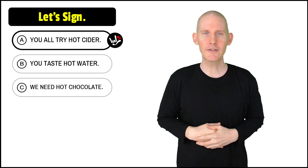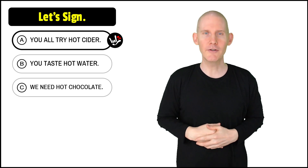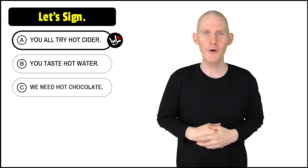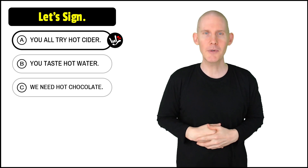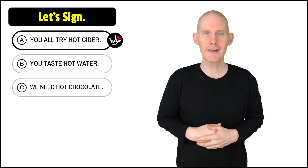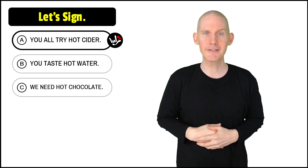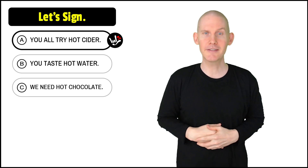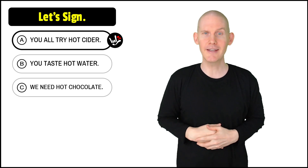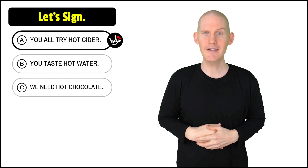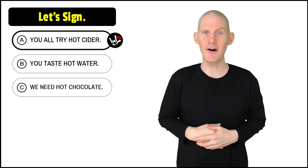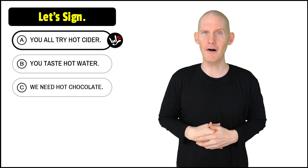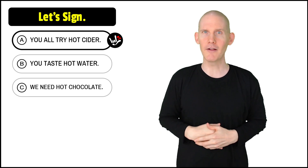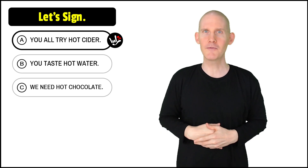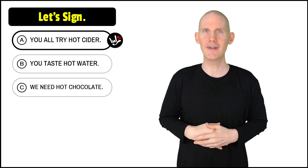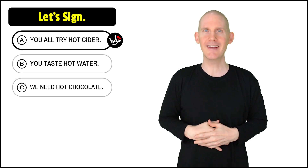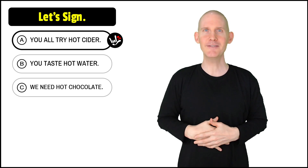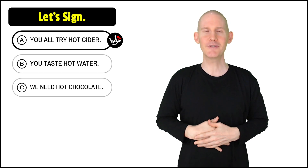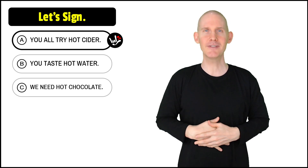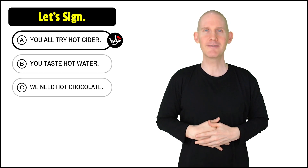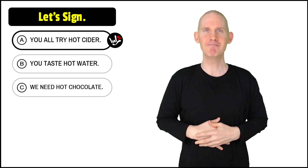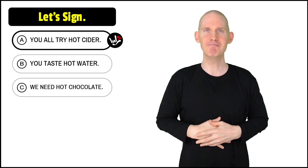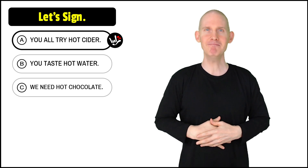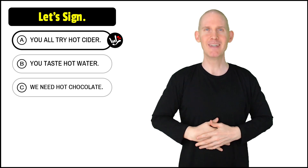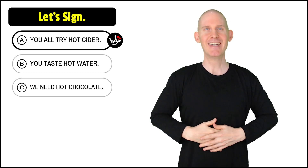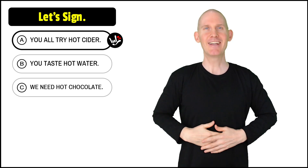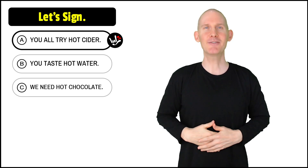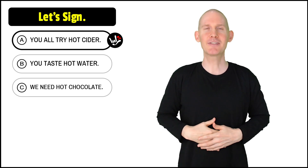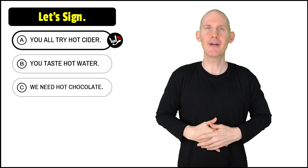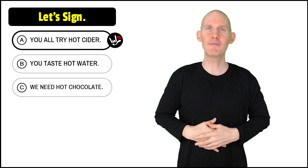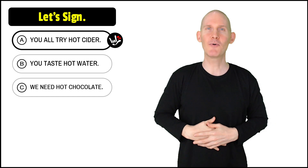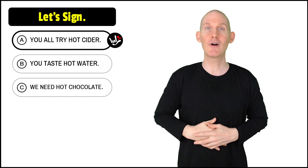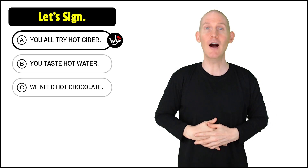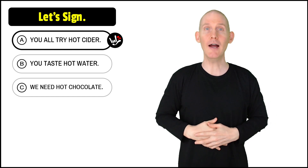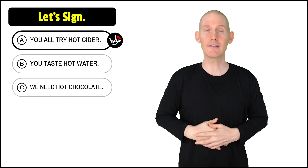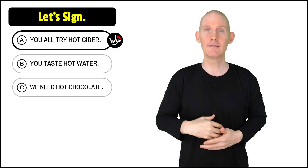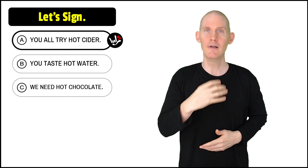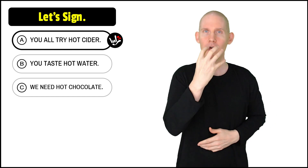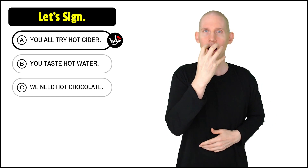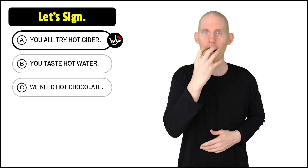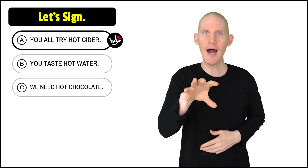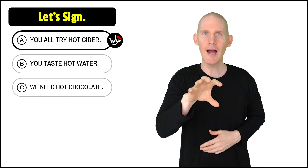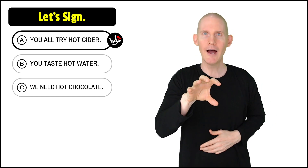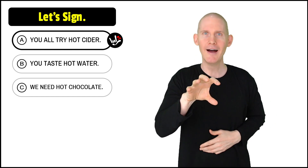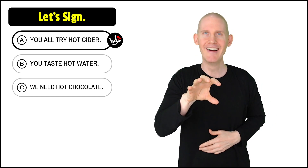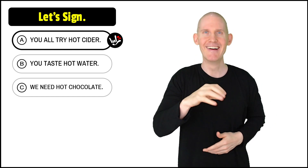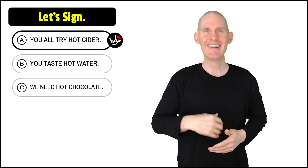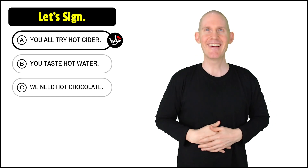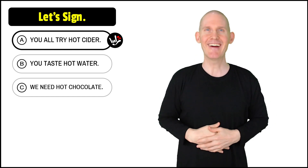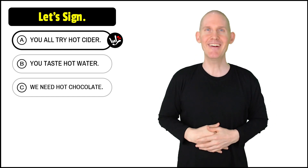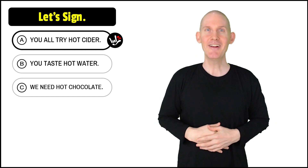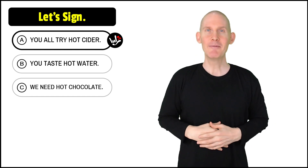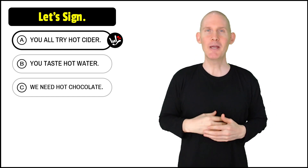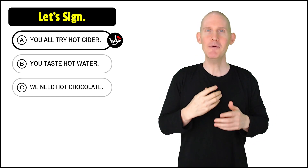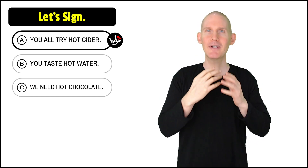know because it's in all of the answers. Here's the sign for hot. Right? Maybe you could hear